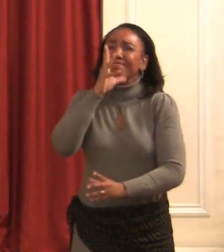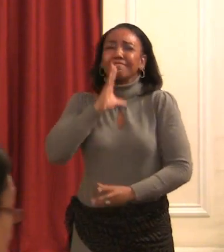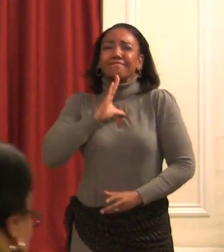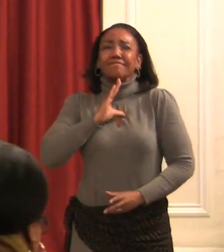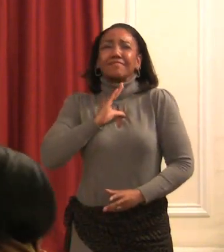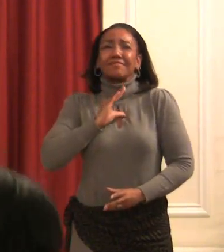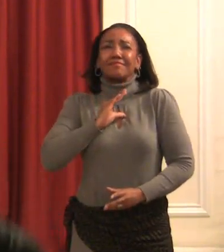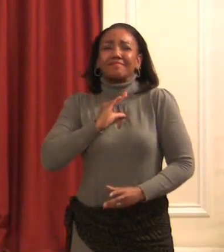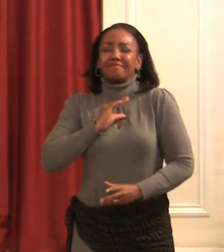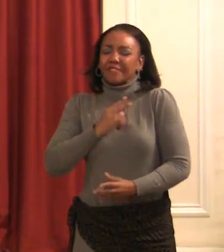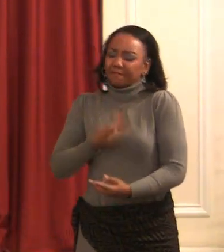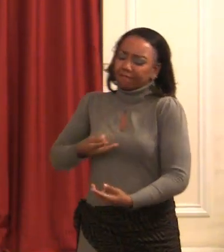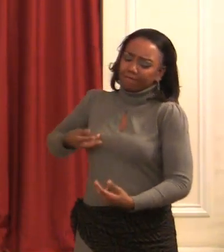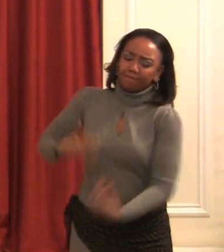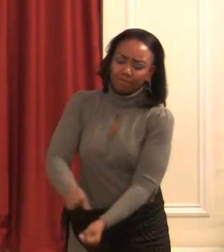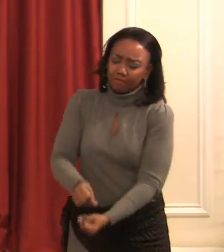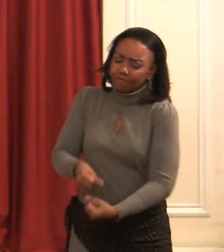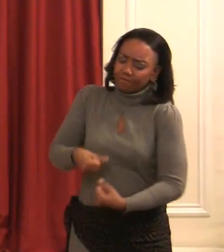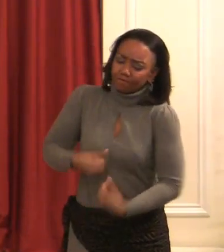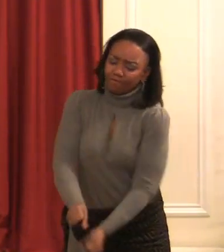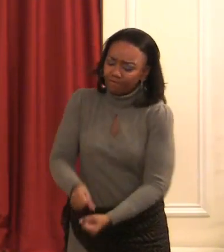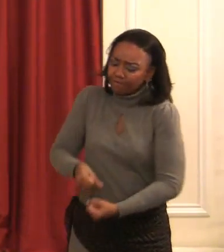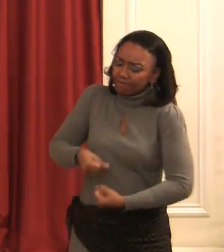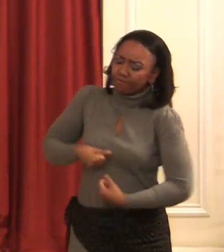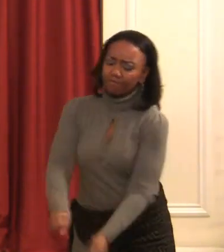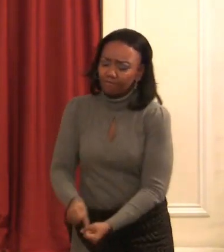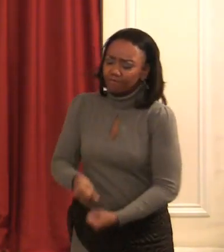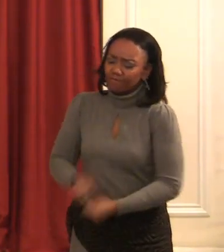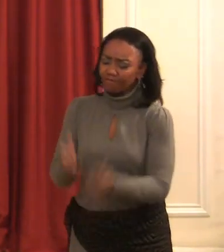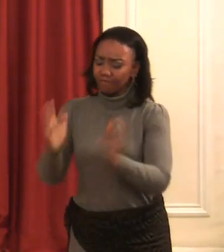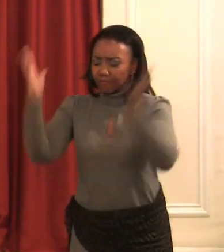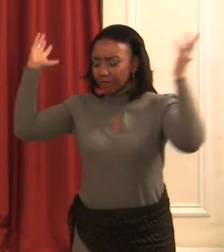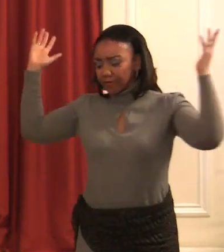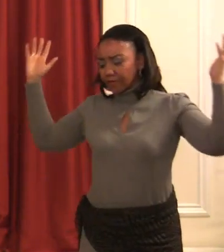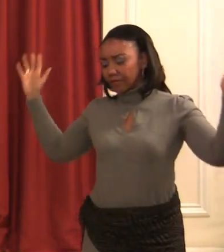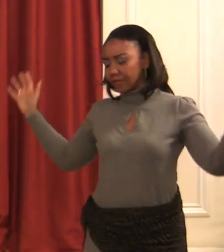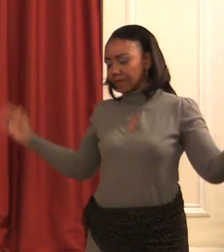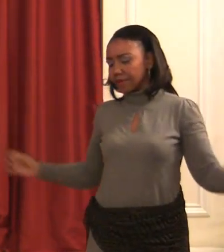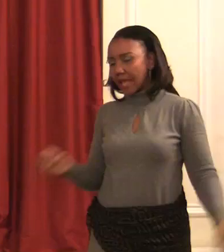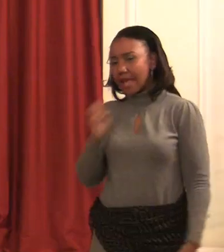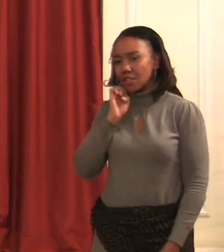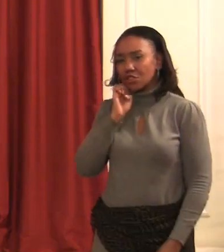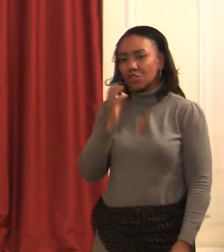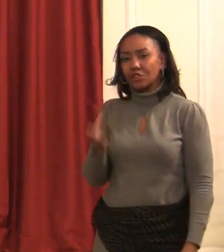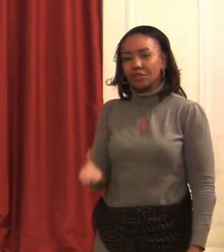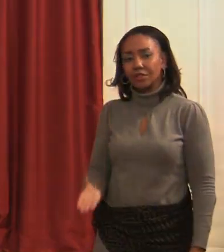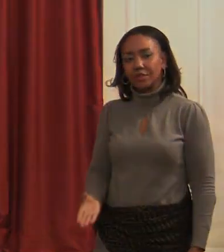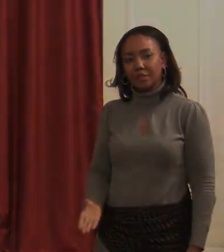and then they climbed on top and emptied their miseries inside of her. Esther.